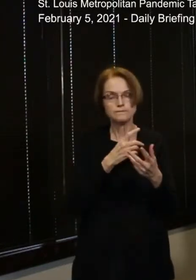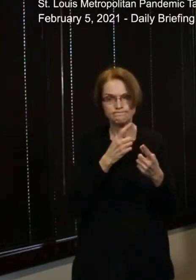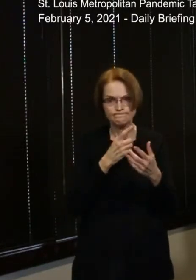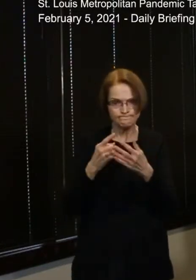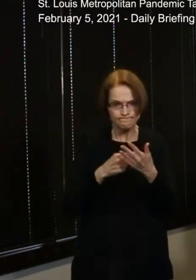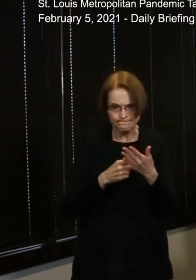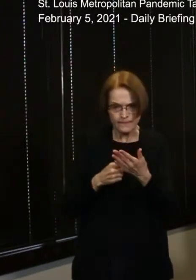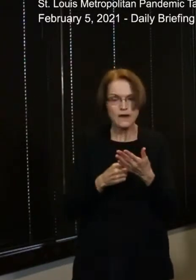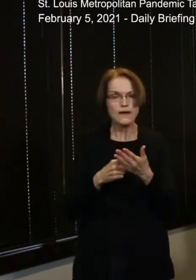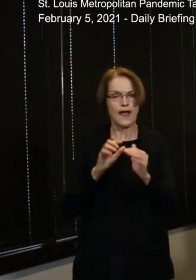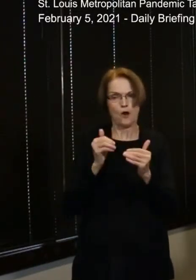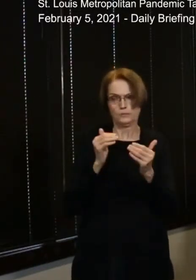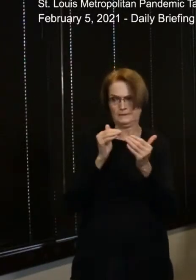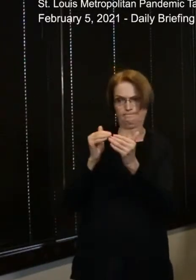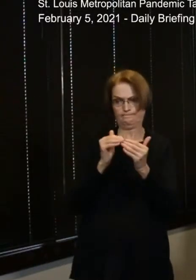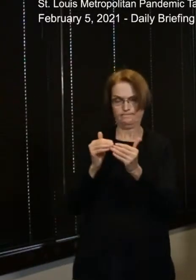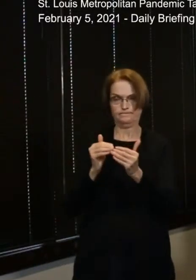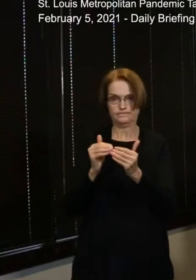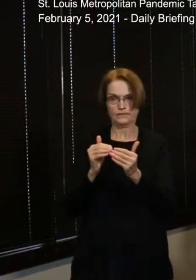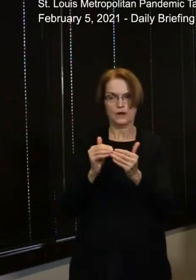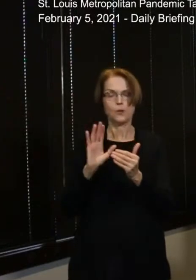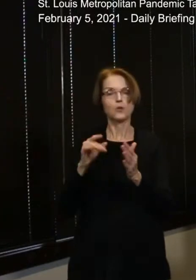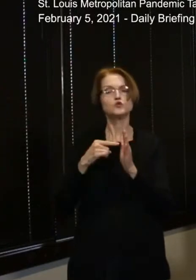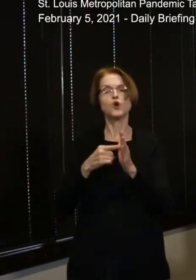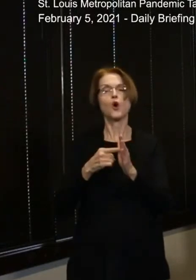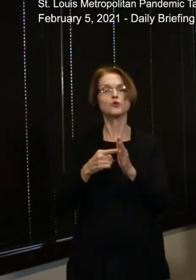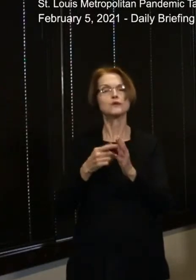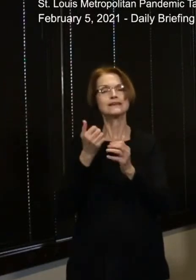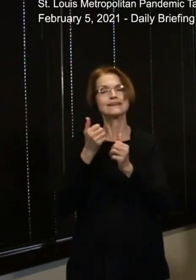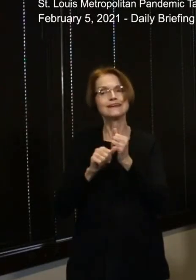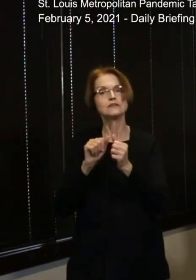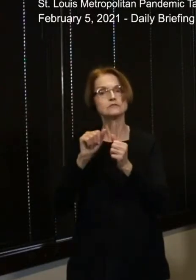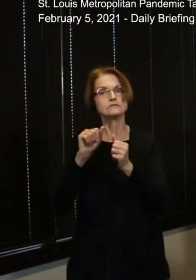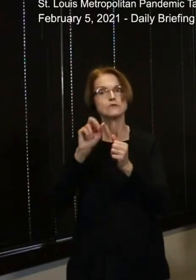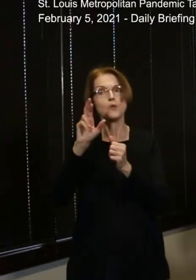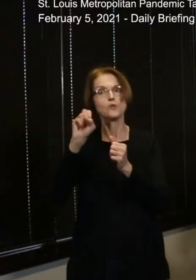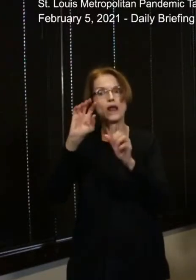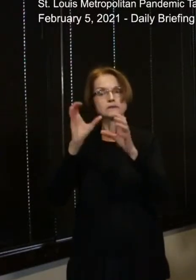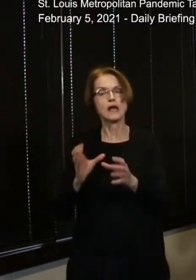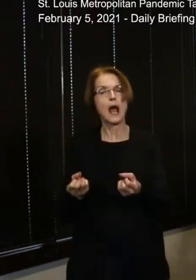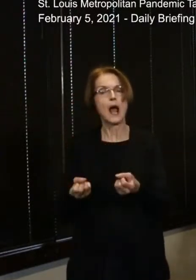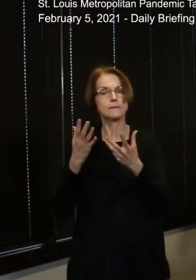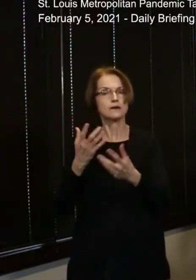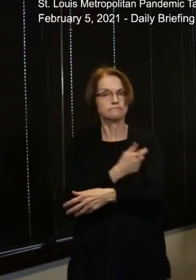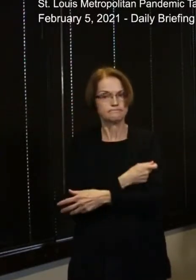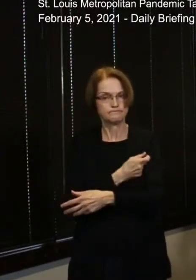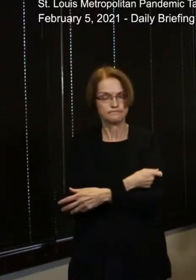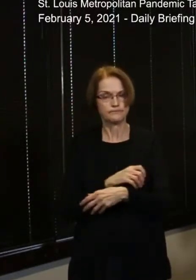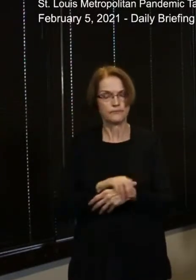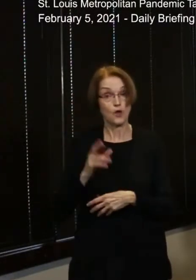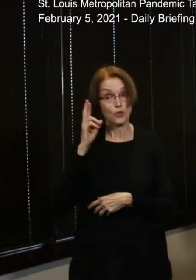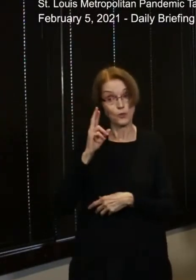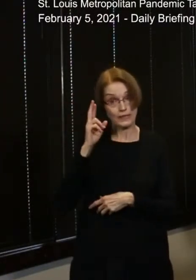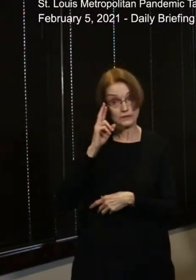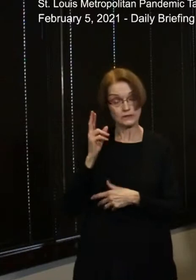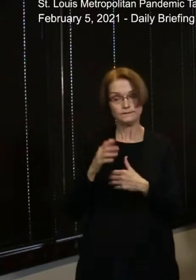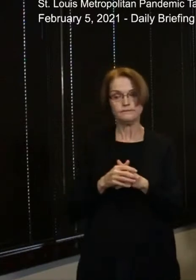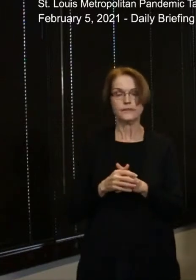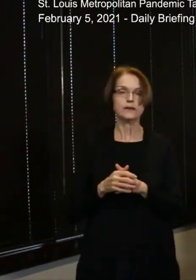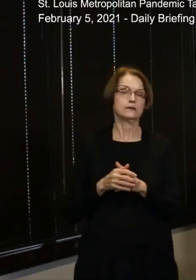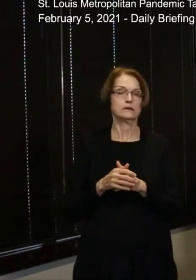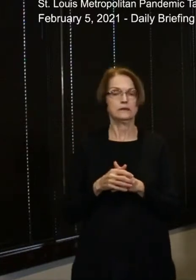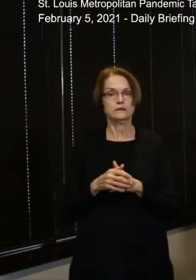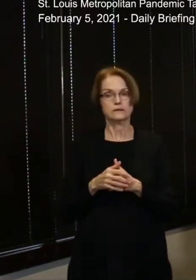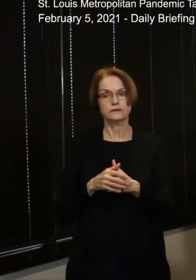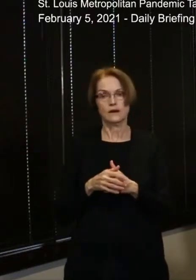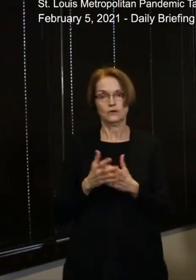you a slide looking at our breakdown by race. And the reason for that is the population distribution is different